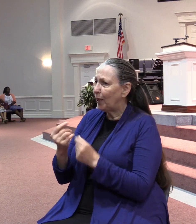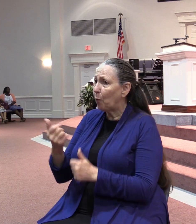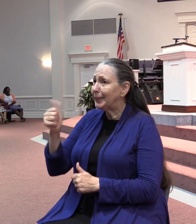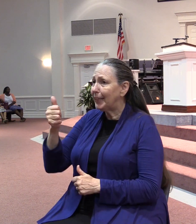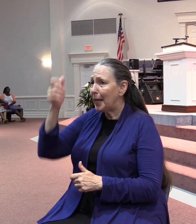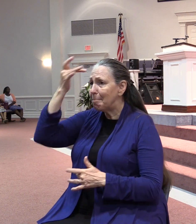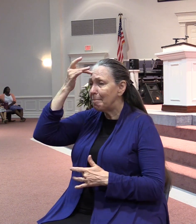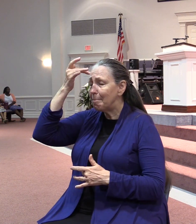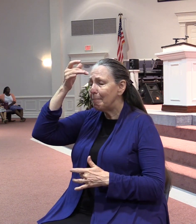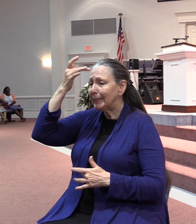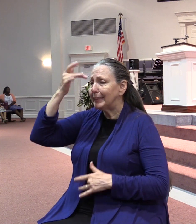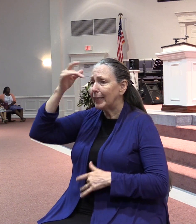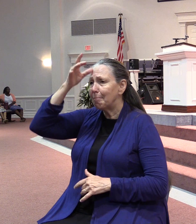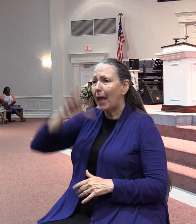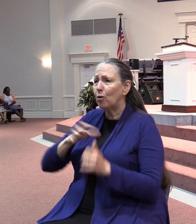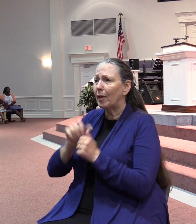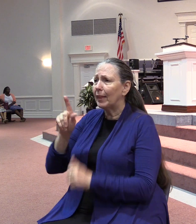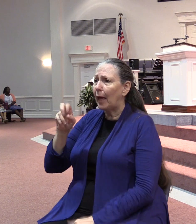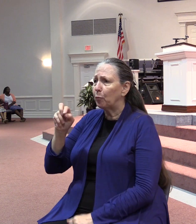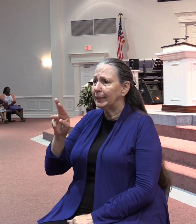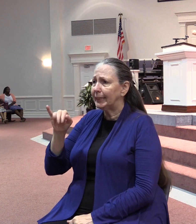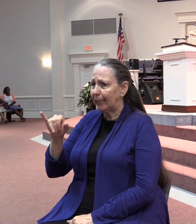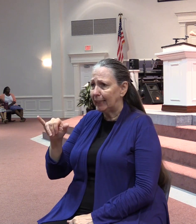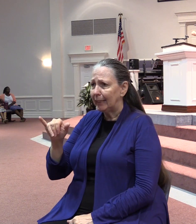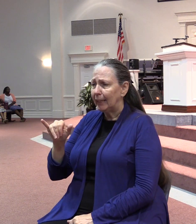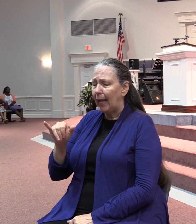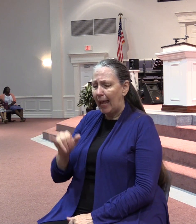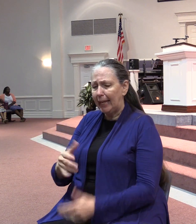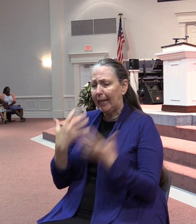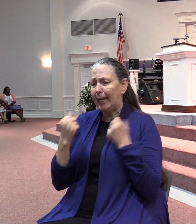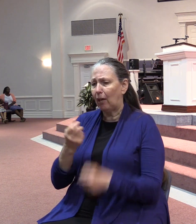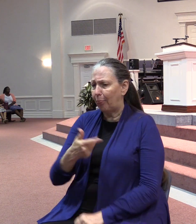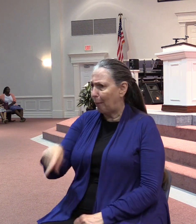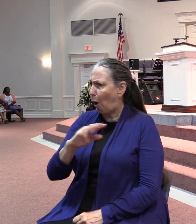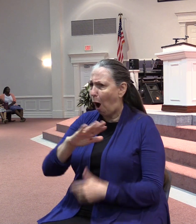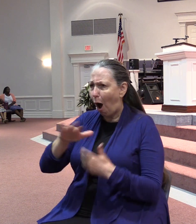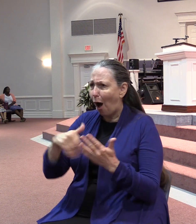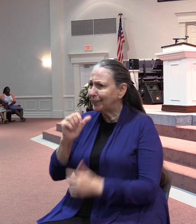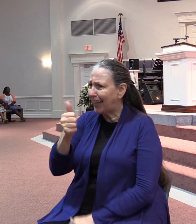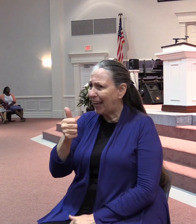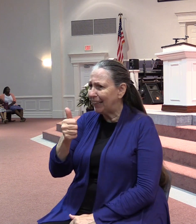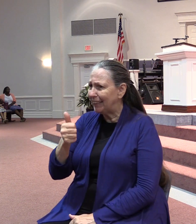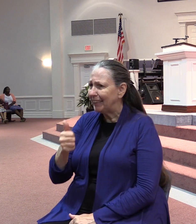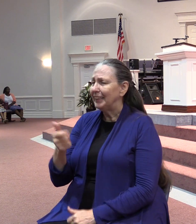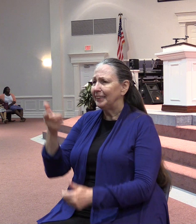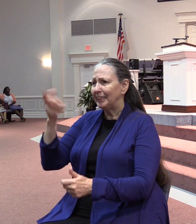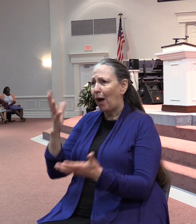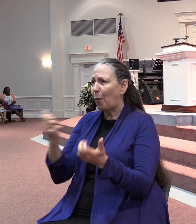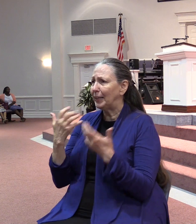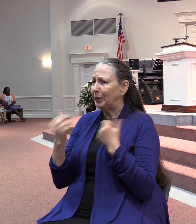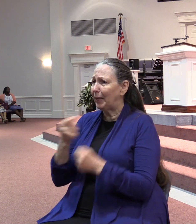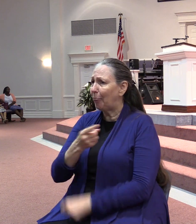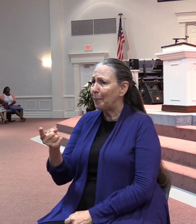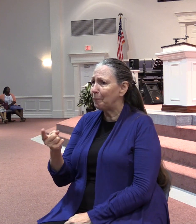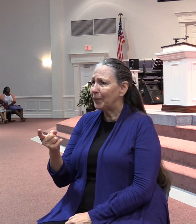lepers. Because he wanted something miraculous to happen in that city. And only